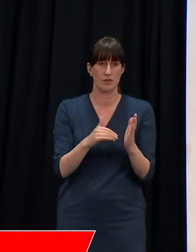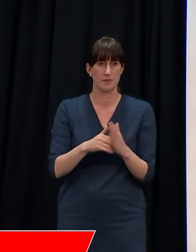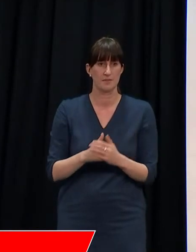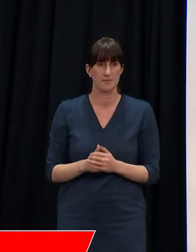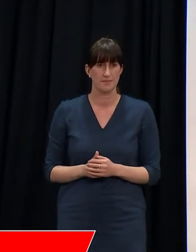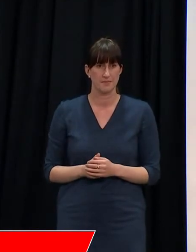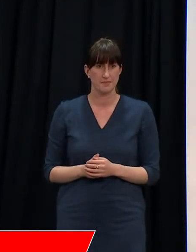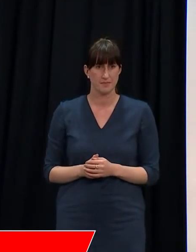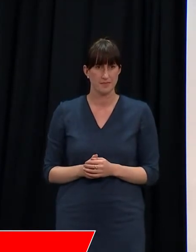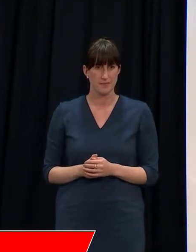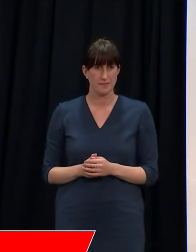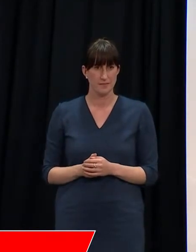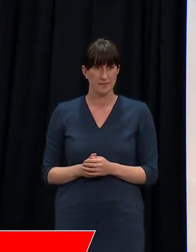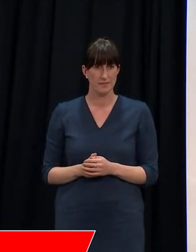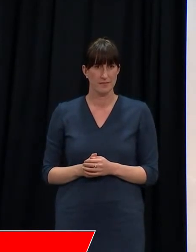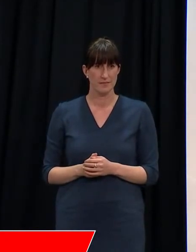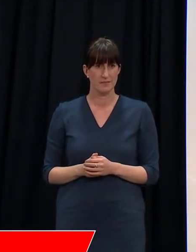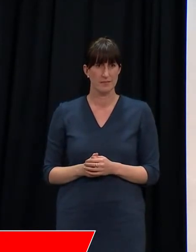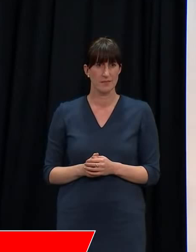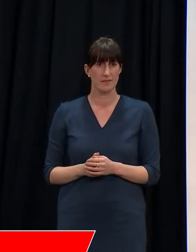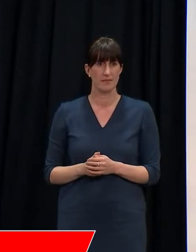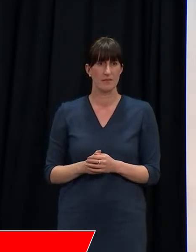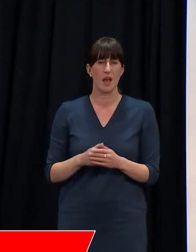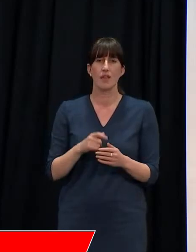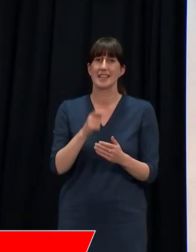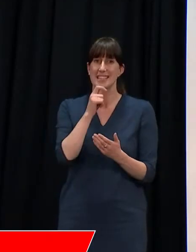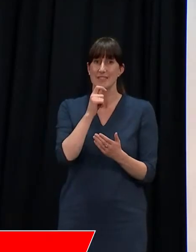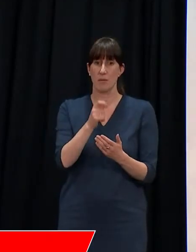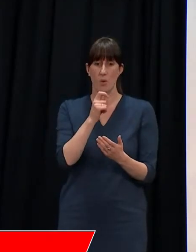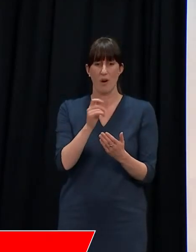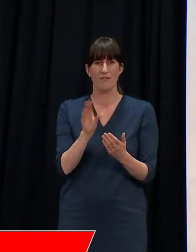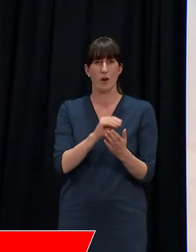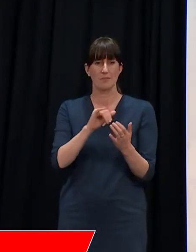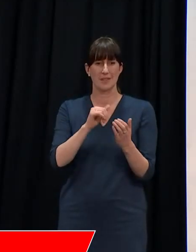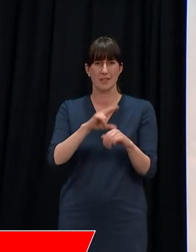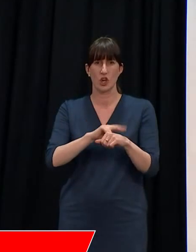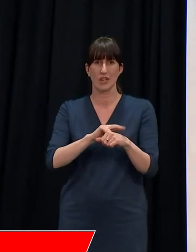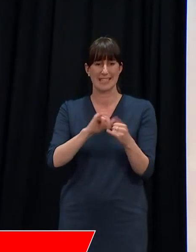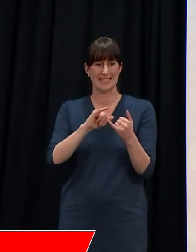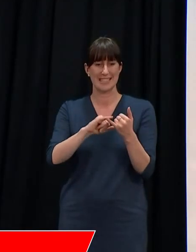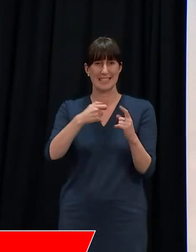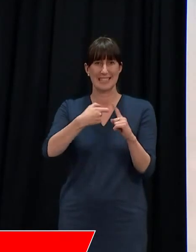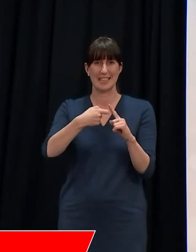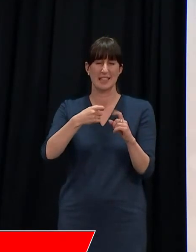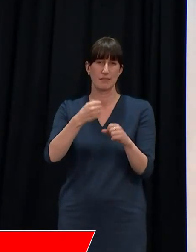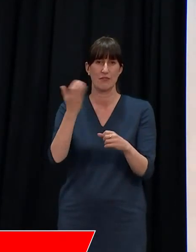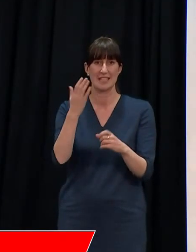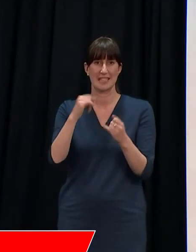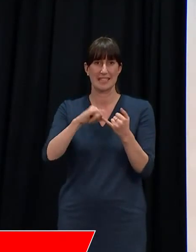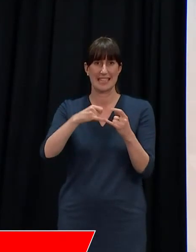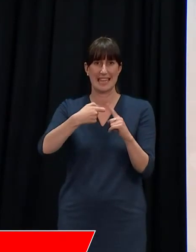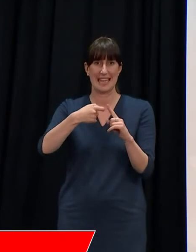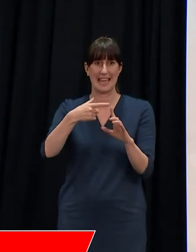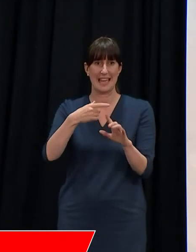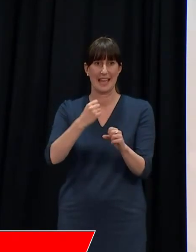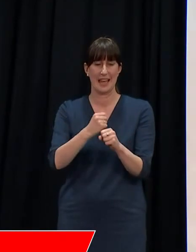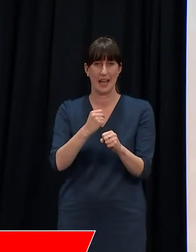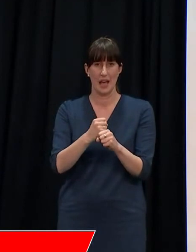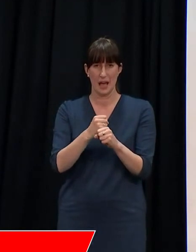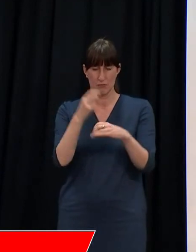there was a bit of a burst of optimism from some people that they might be able to travel early next year or at some point next year once the reopening had